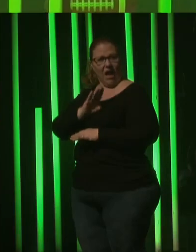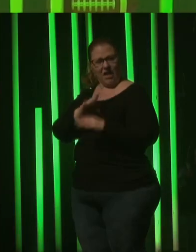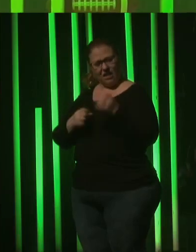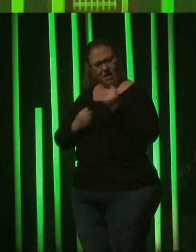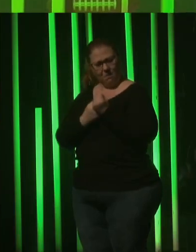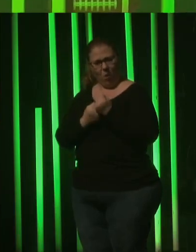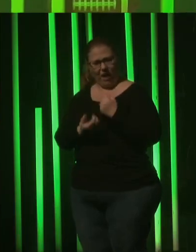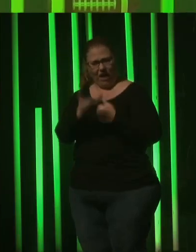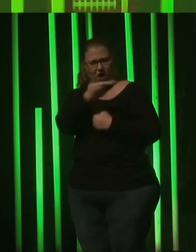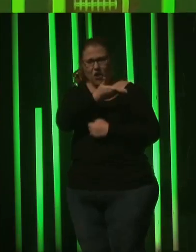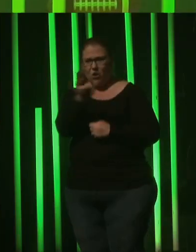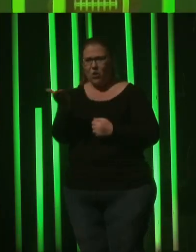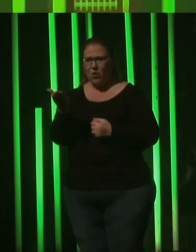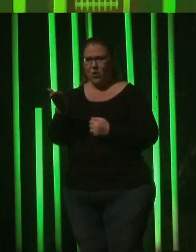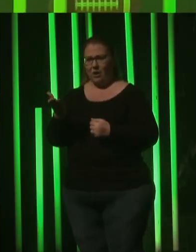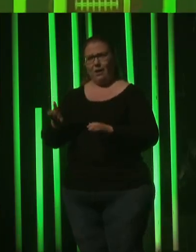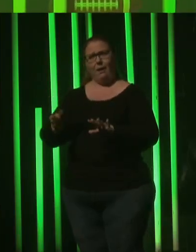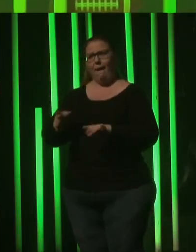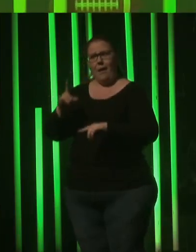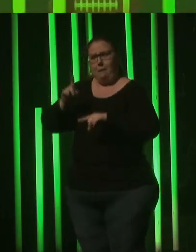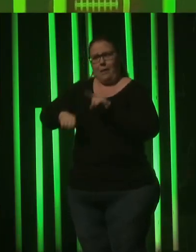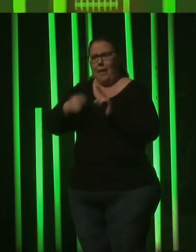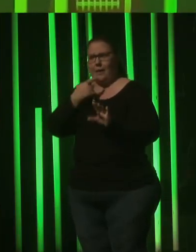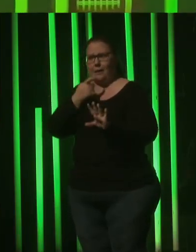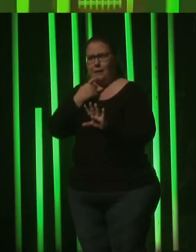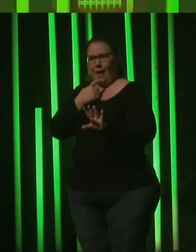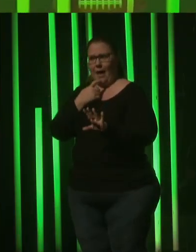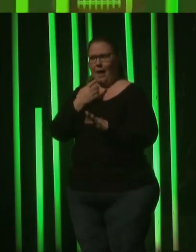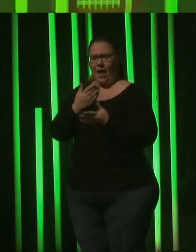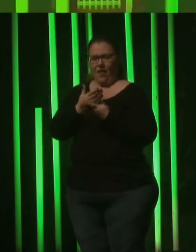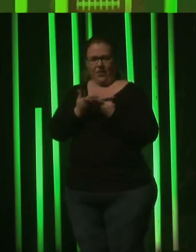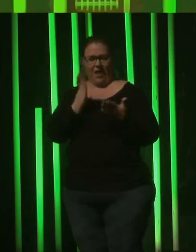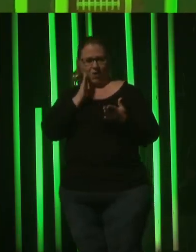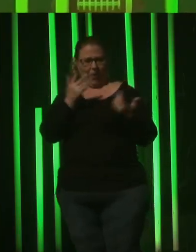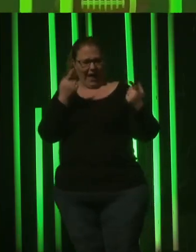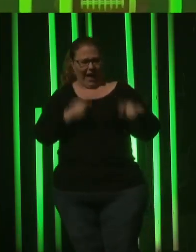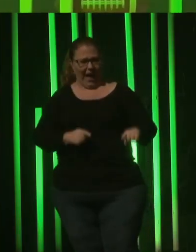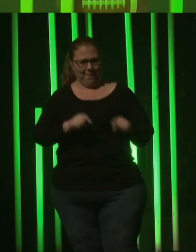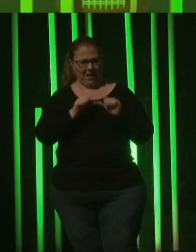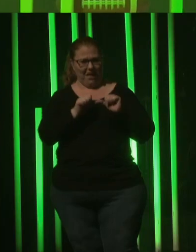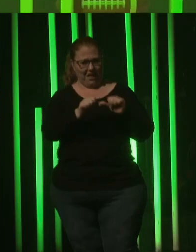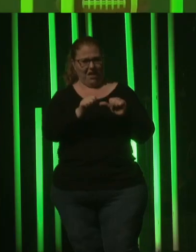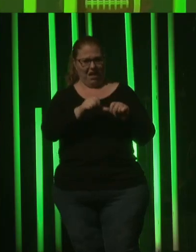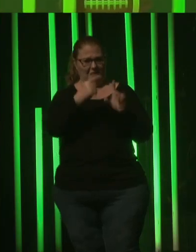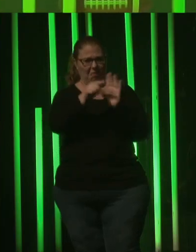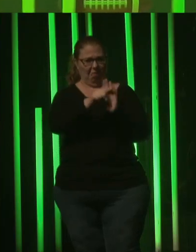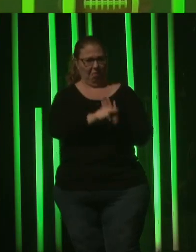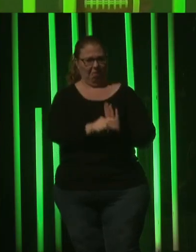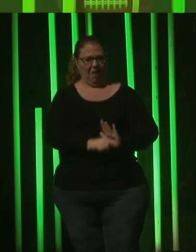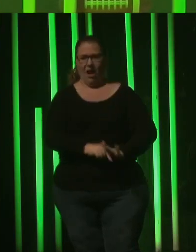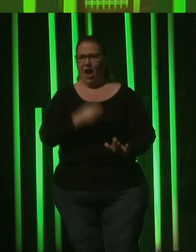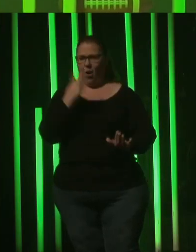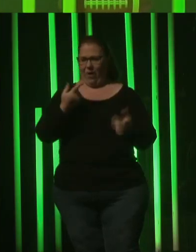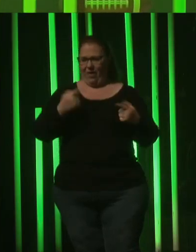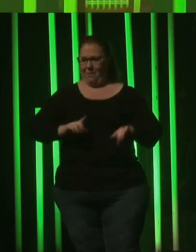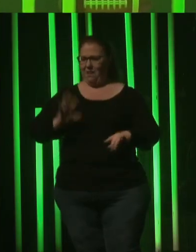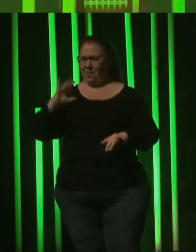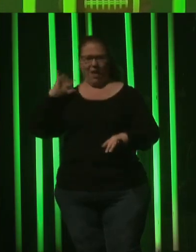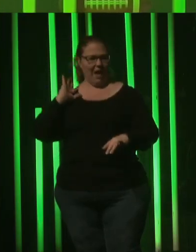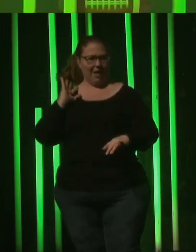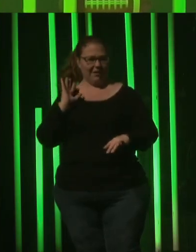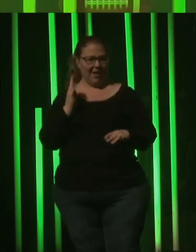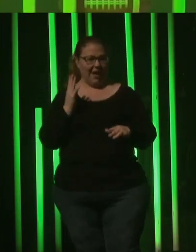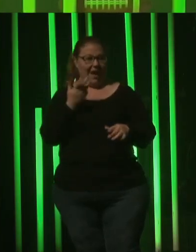back? How dare you say things are going to happen and going to continue to happen because they happened in the past.